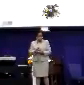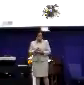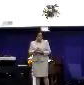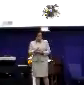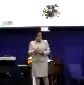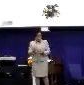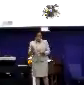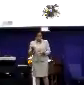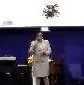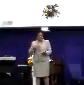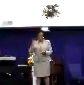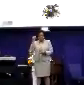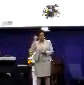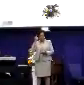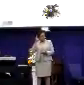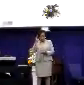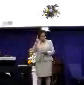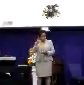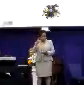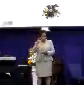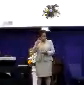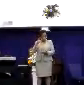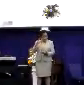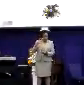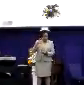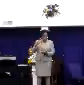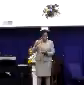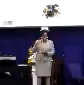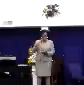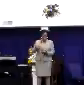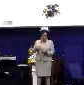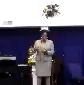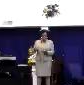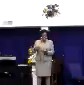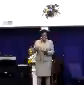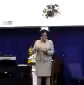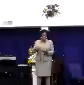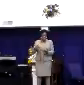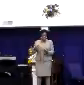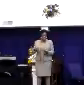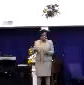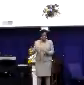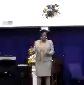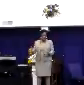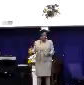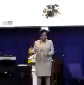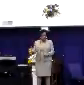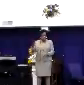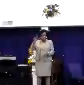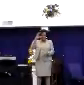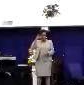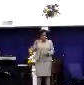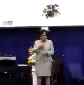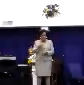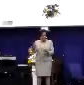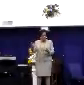Listen. What I found out is that when young men come to me and say, man, you know, I got beef. I got a fella on the beef. You know the first thing I tell them is to